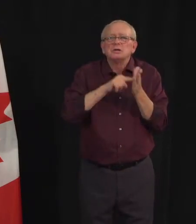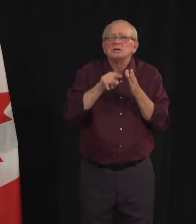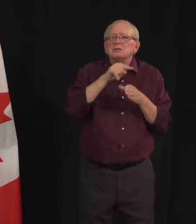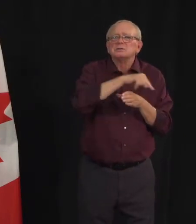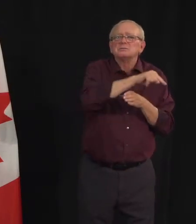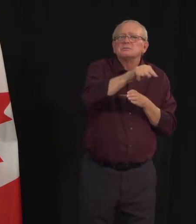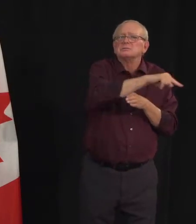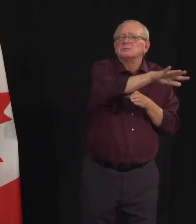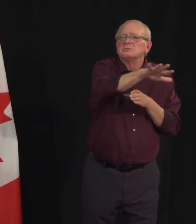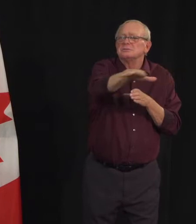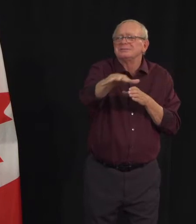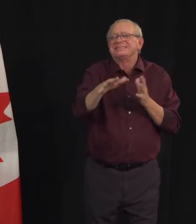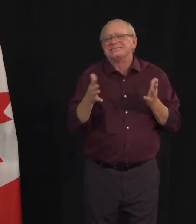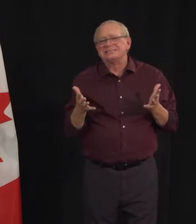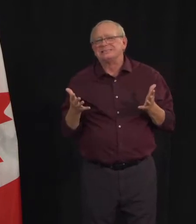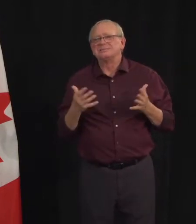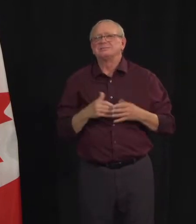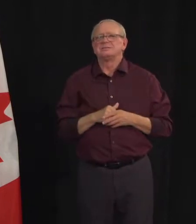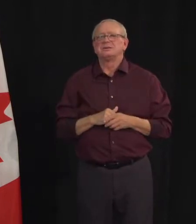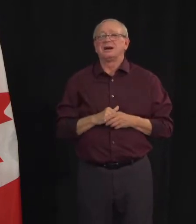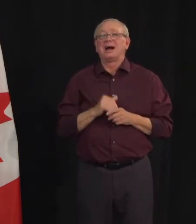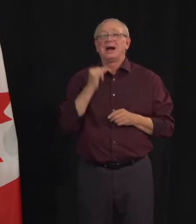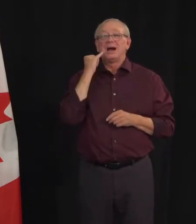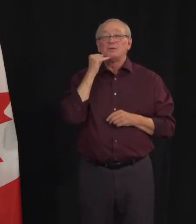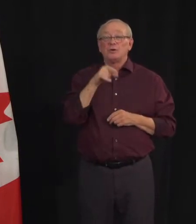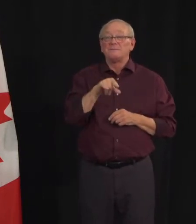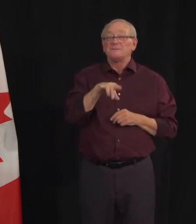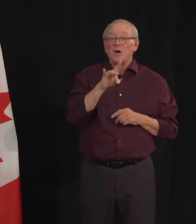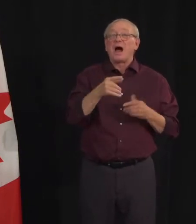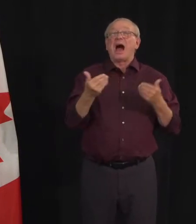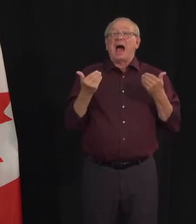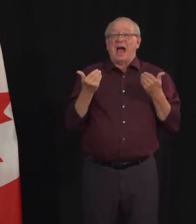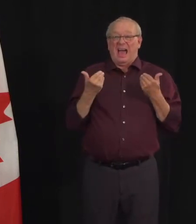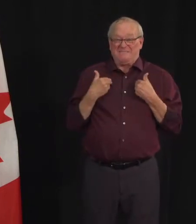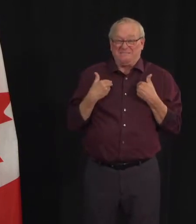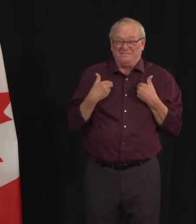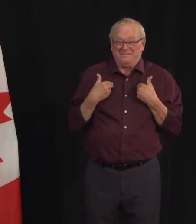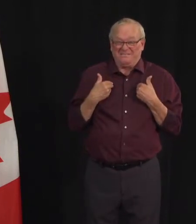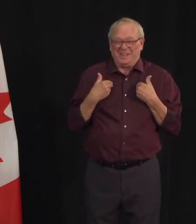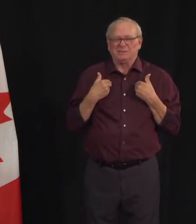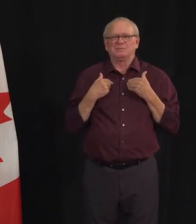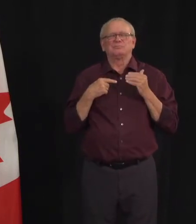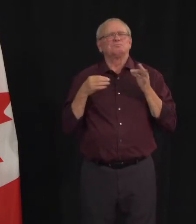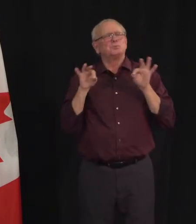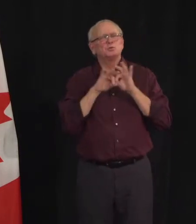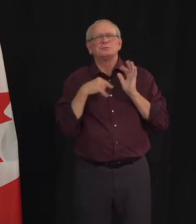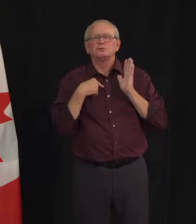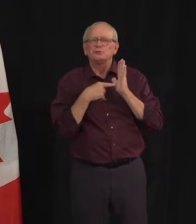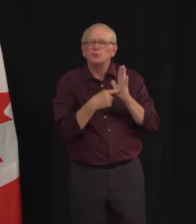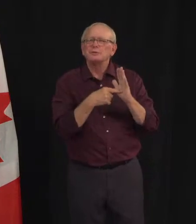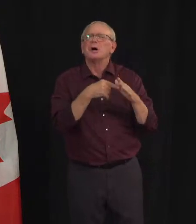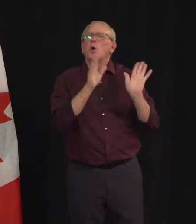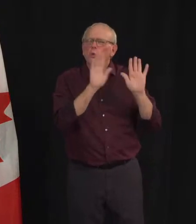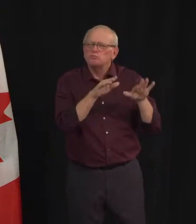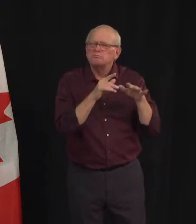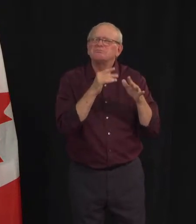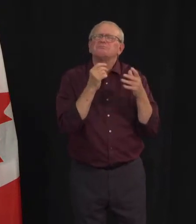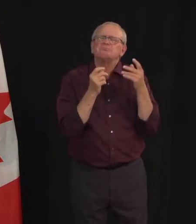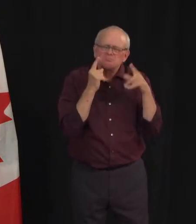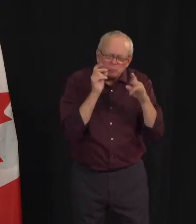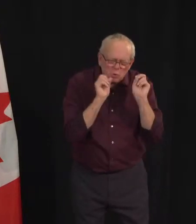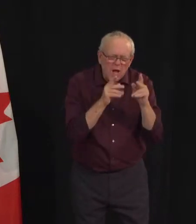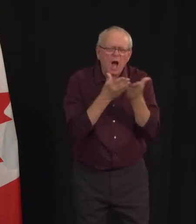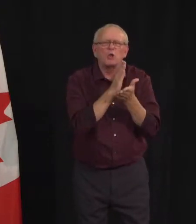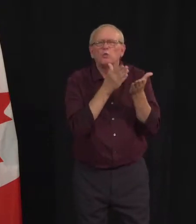we're treating those who are diagnosed with COVID with compassion, that we're not shaming them, and that we're making sure that we're learning lessons so that we